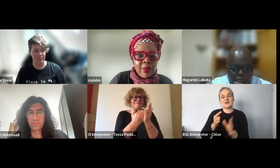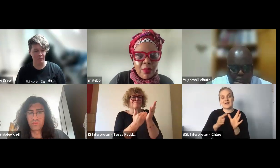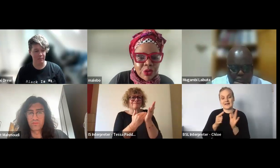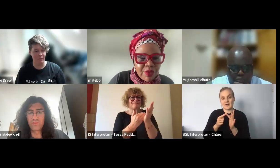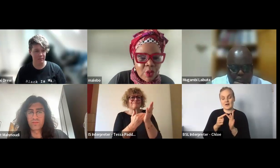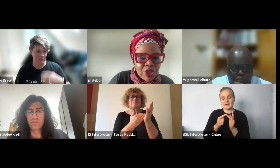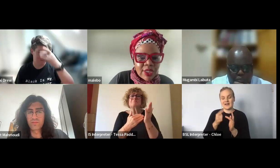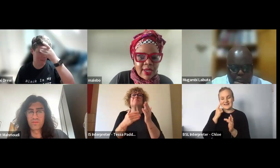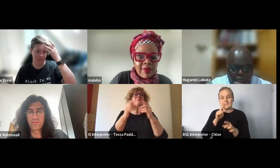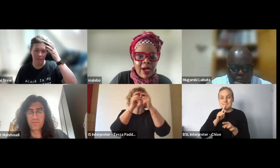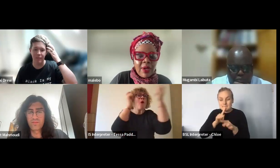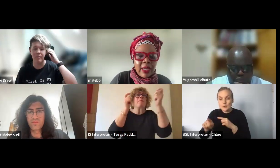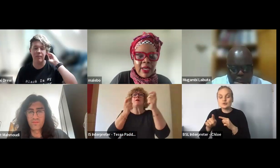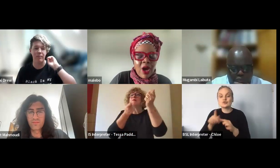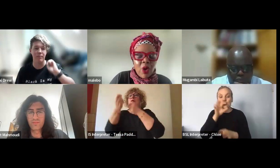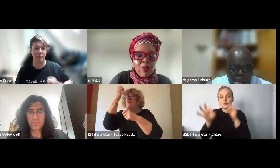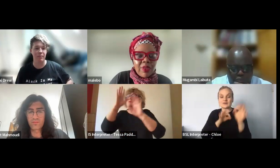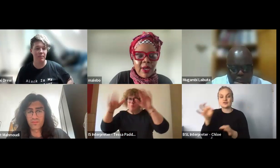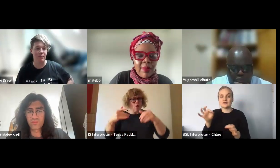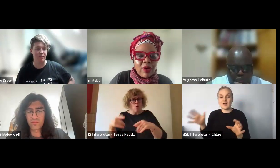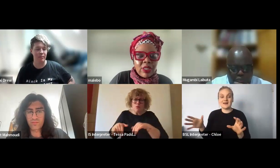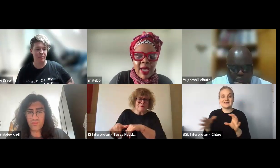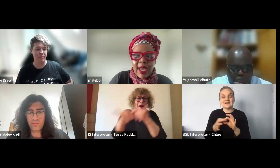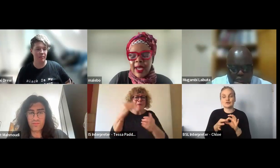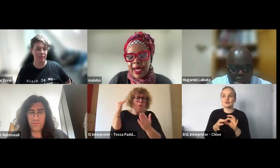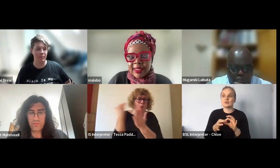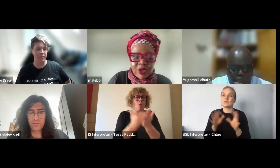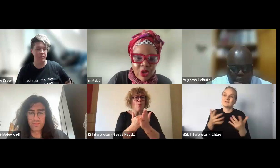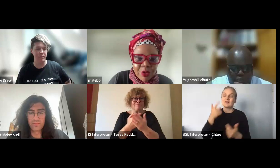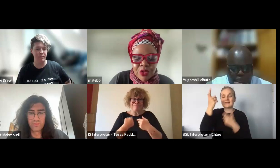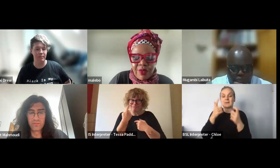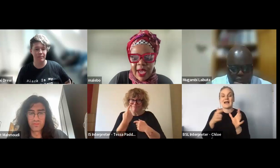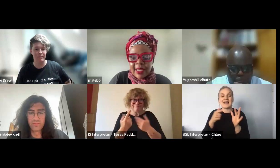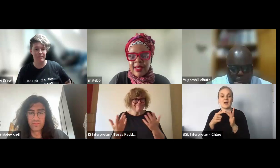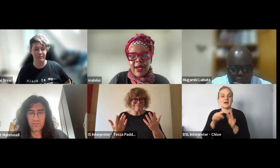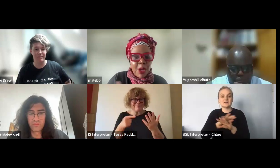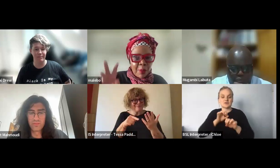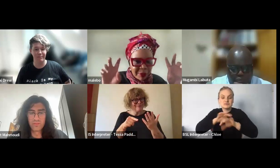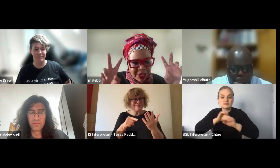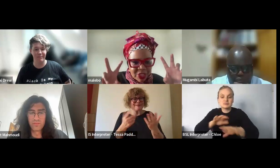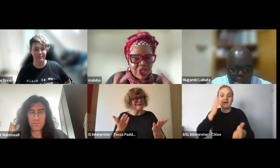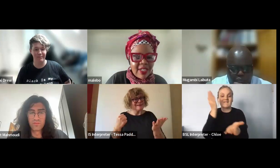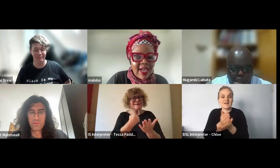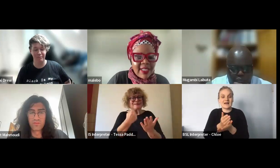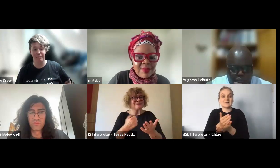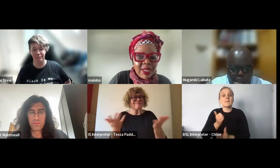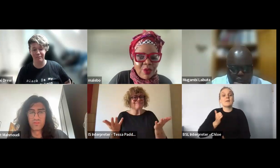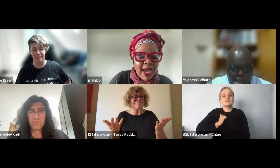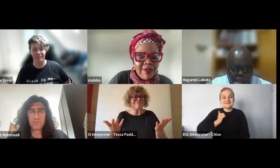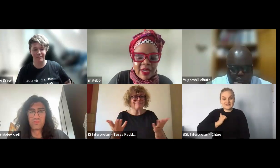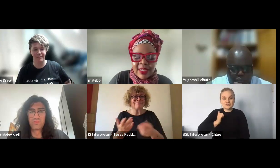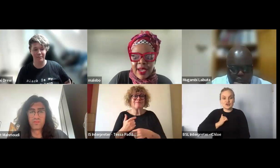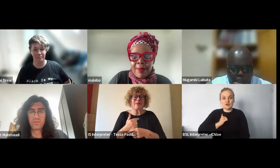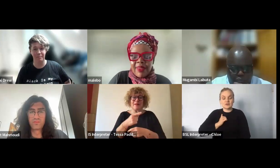if I look at most of the questions that have come in when we think about AI does not produce facts, but prediction as